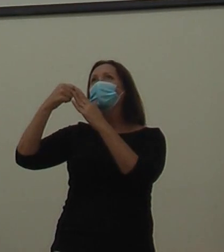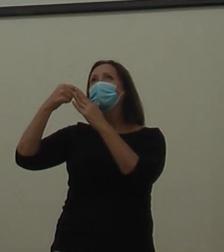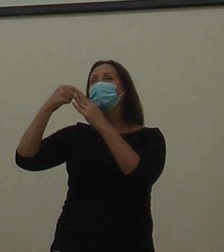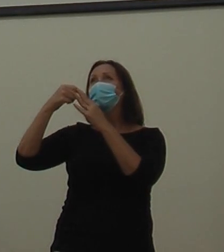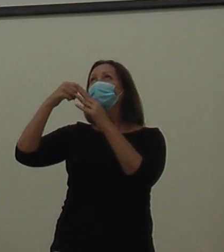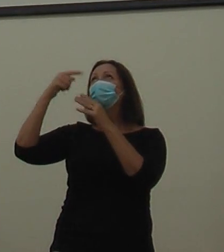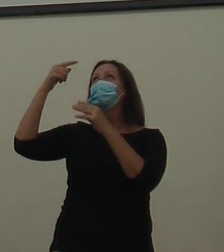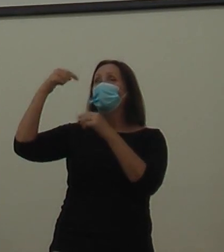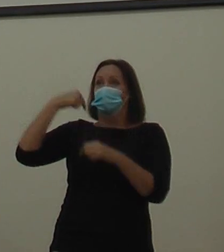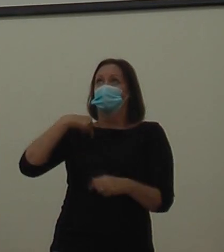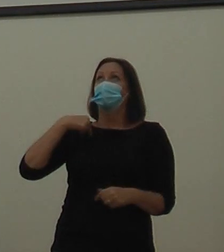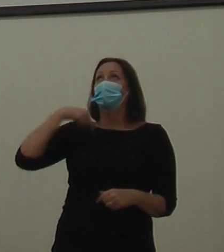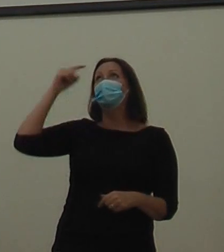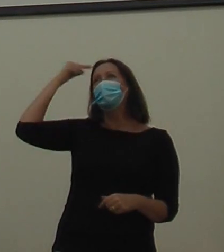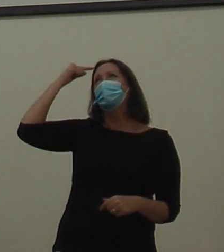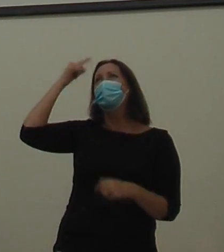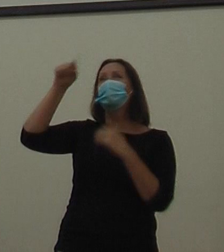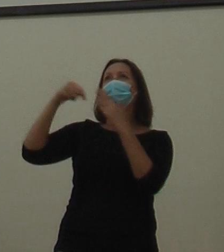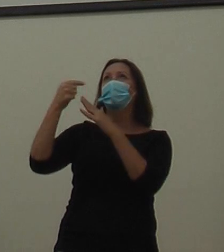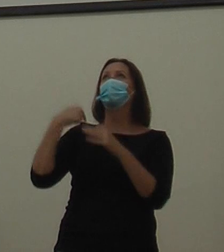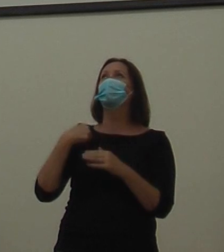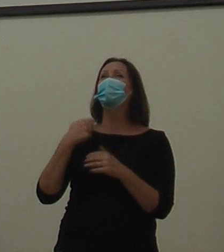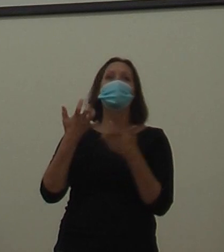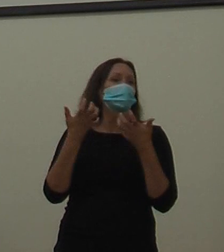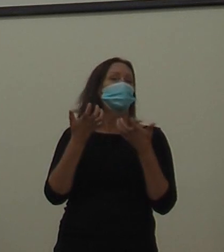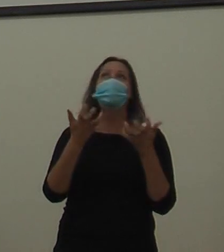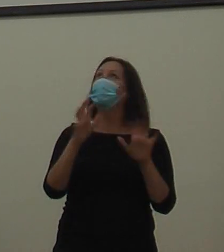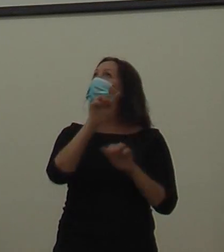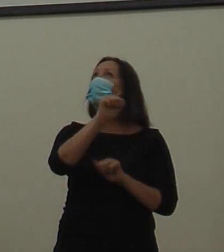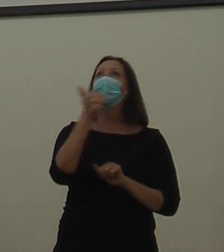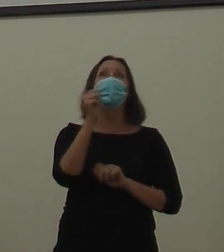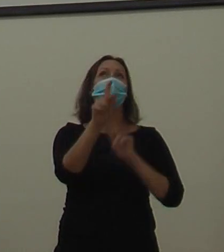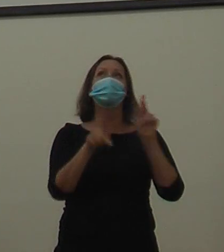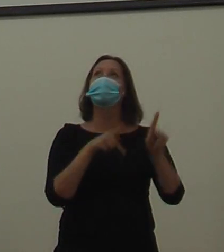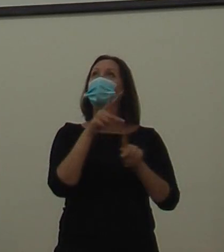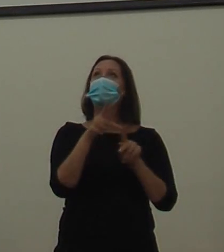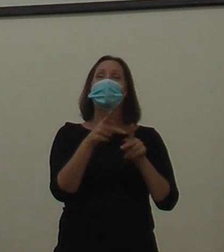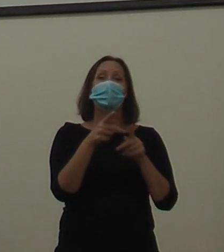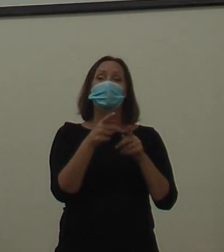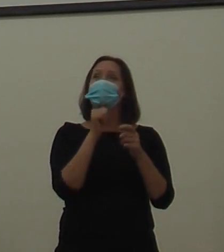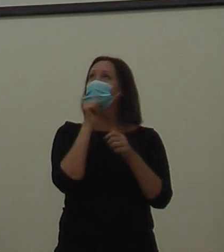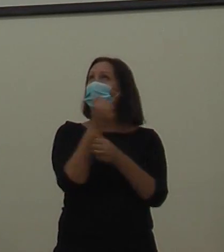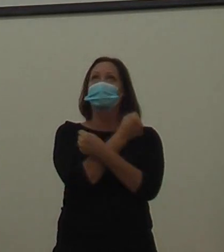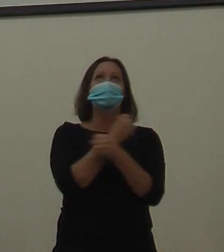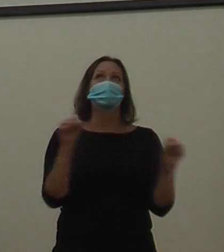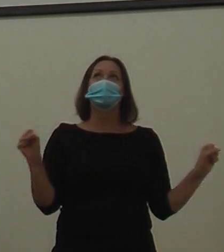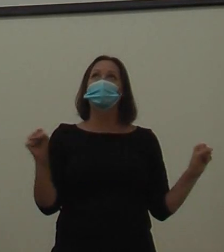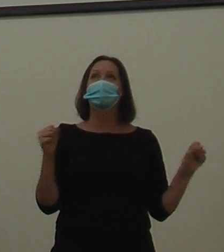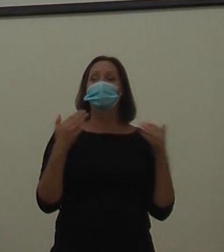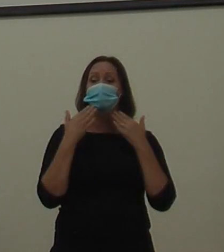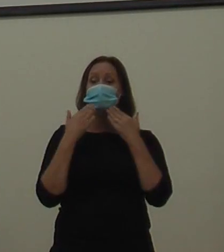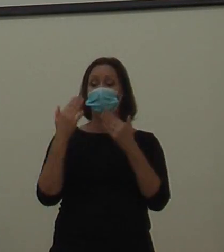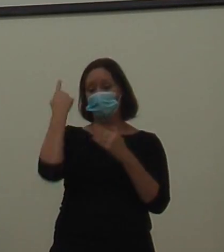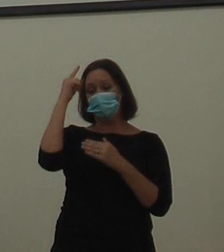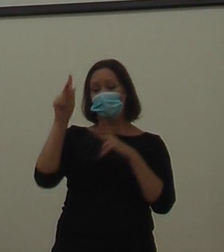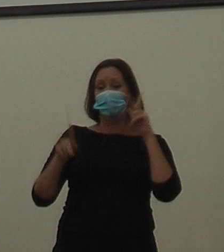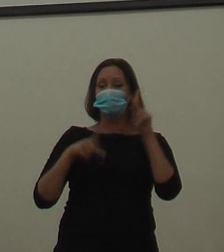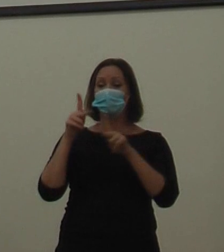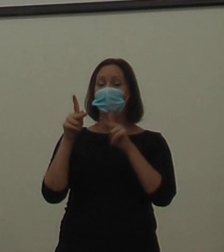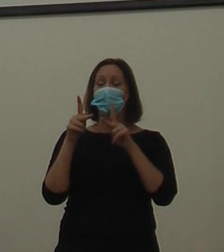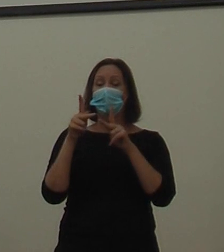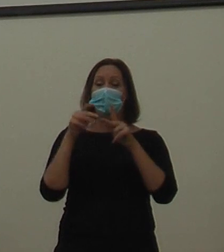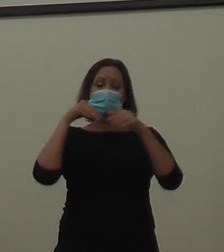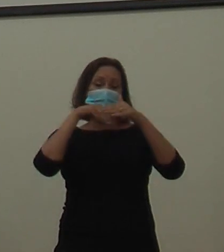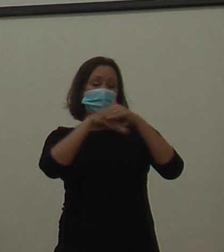lost. I thank you for the praise report that have come back saying that some went into the hospital